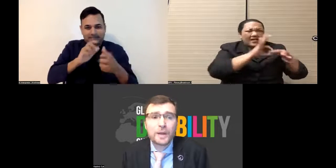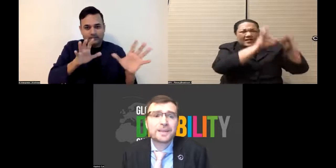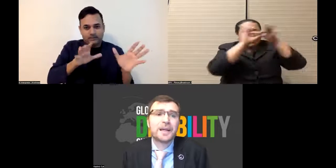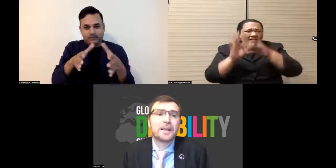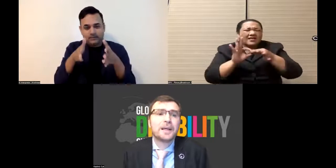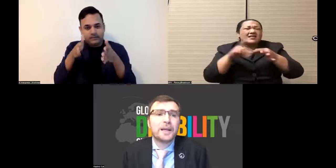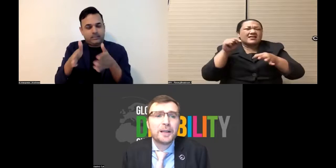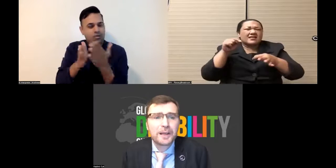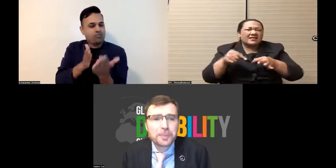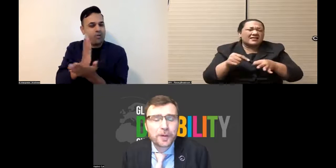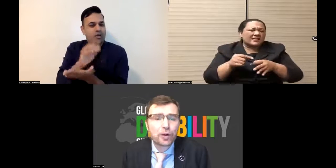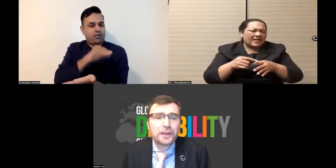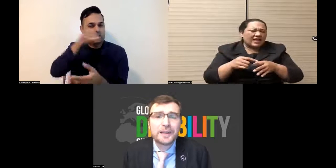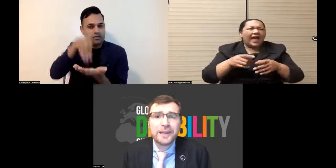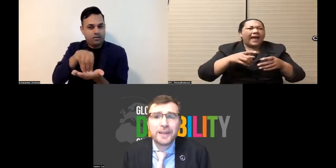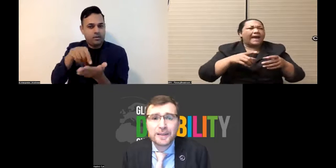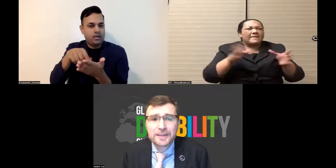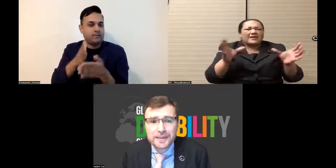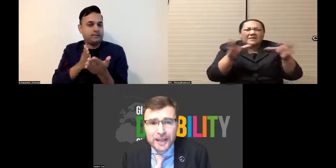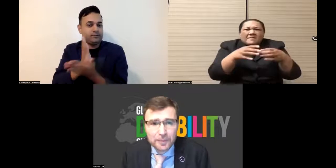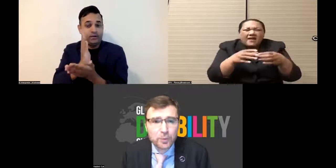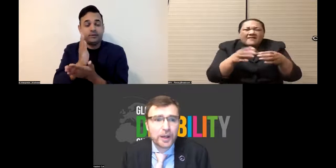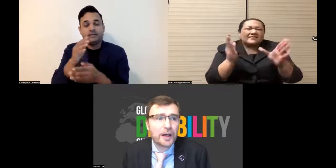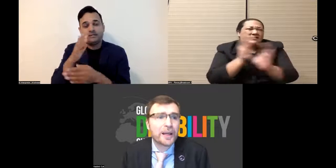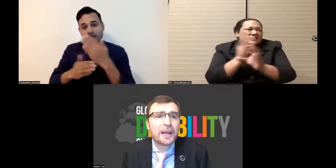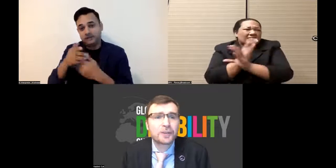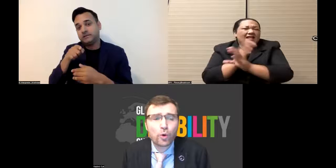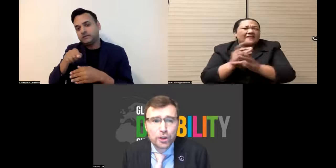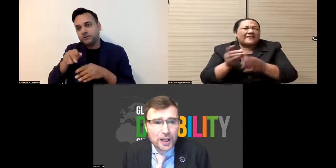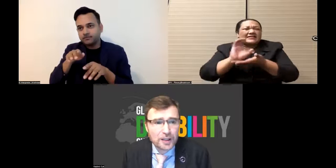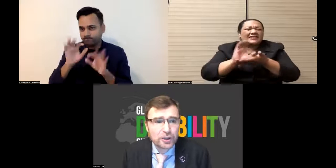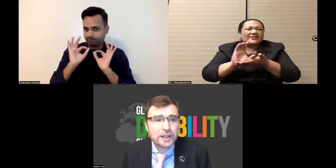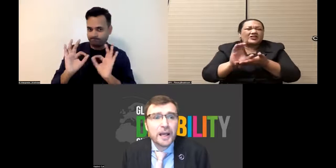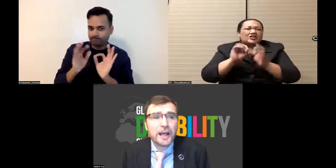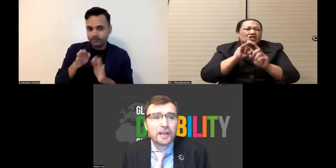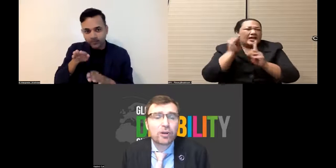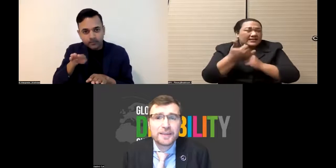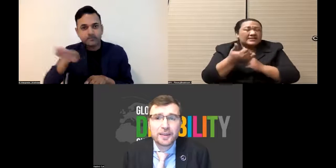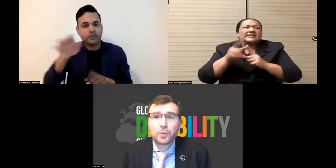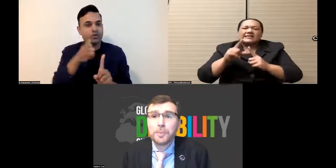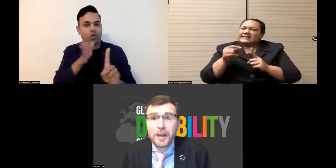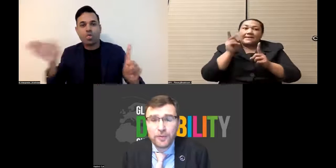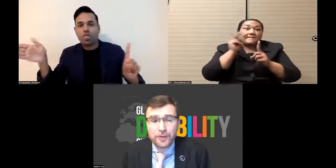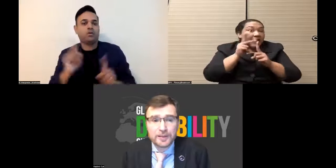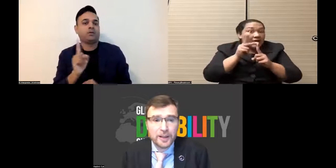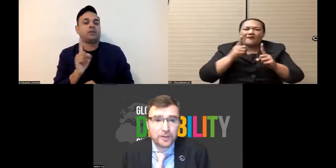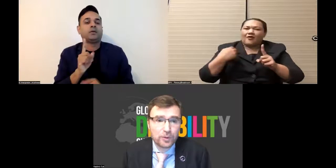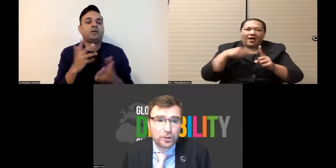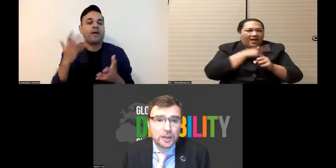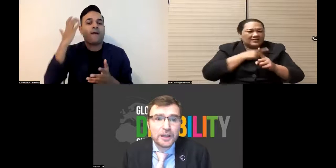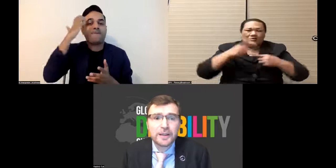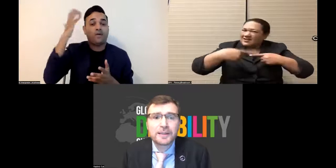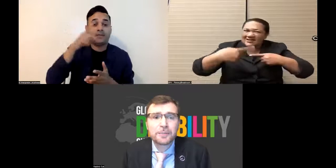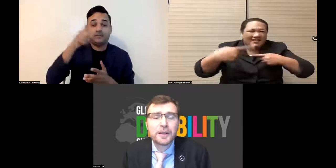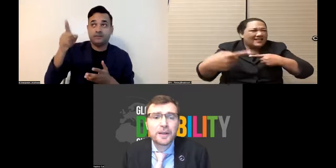society, once again. It must be priority in a sustainable way against all challenges and crises that we may face in the